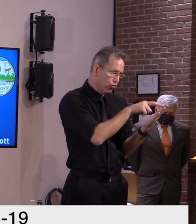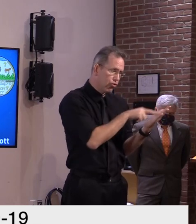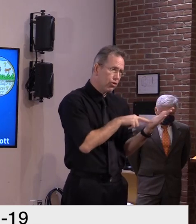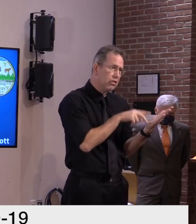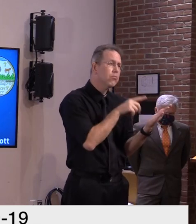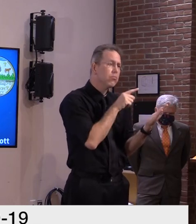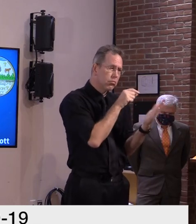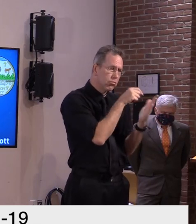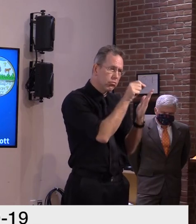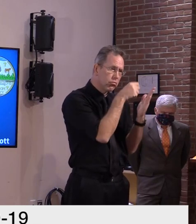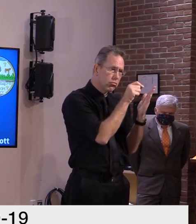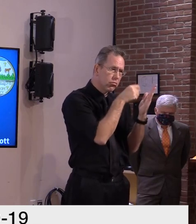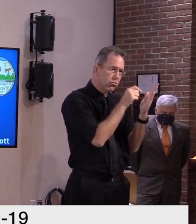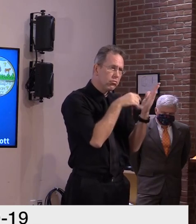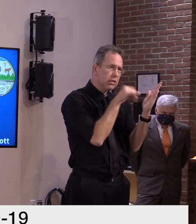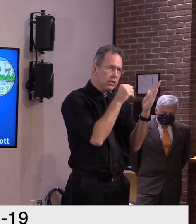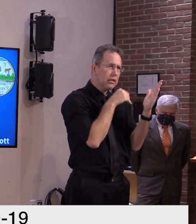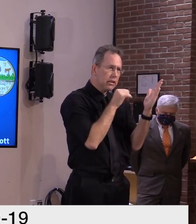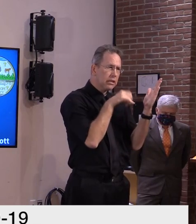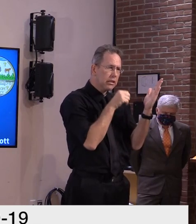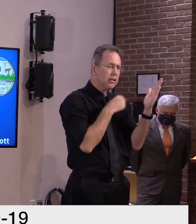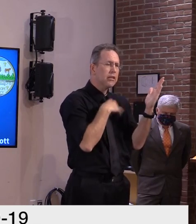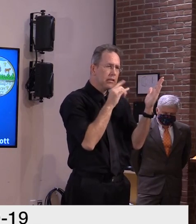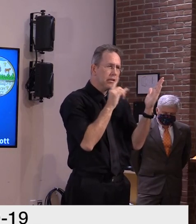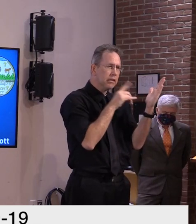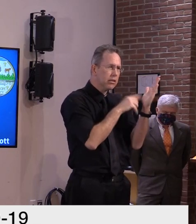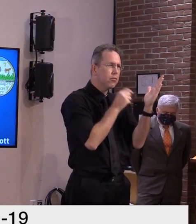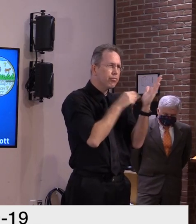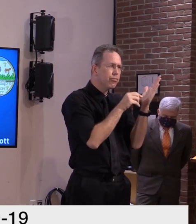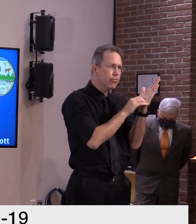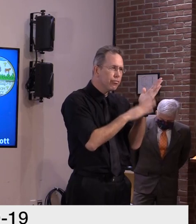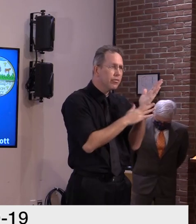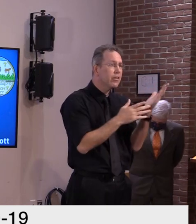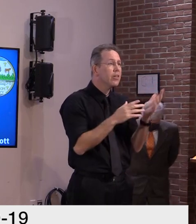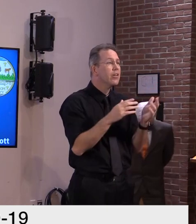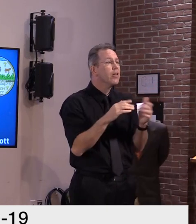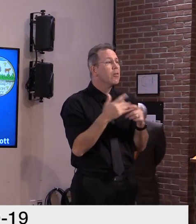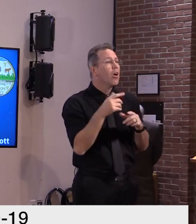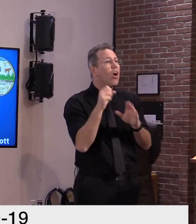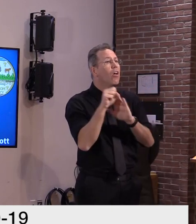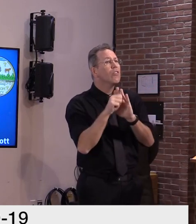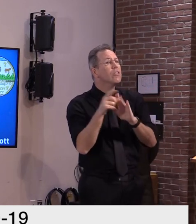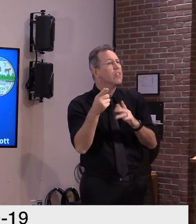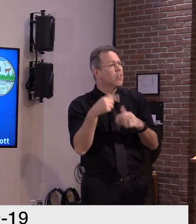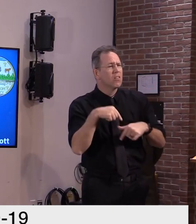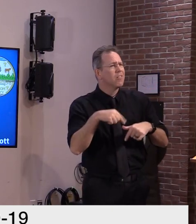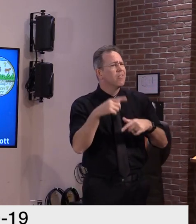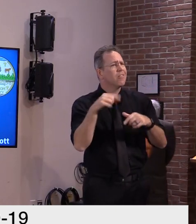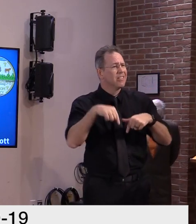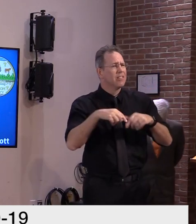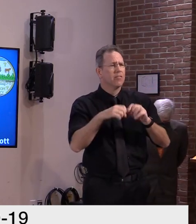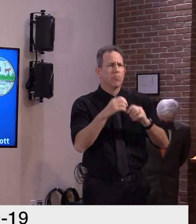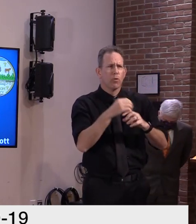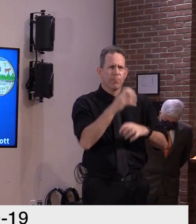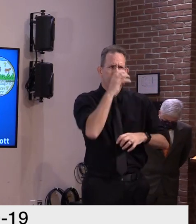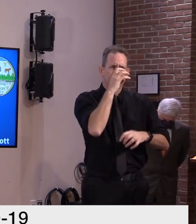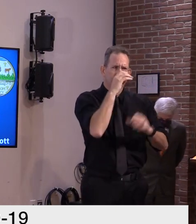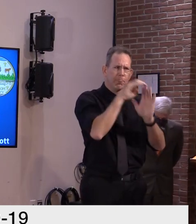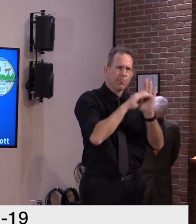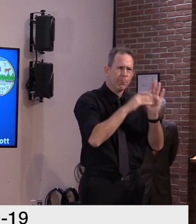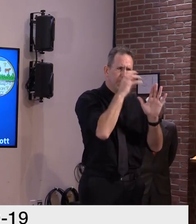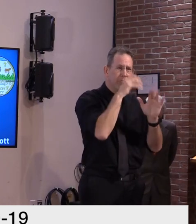This is the most restrictive policy in the country when it comes to the resort interaction with the